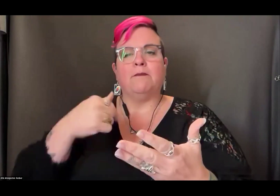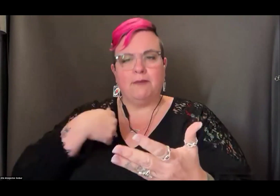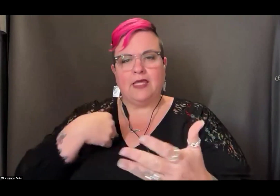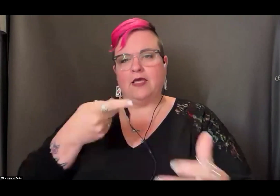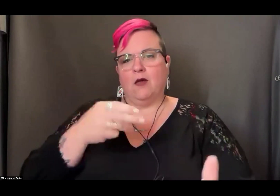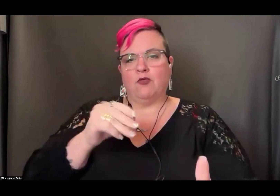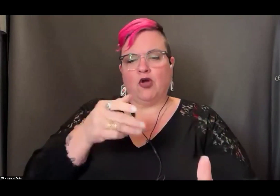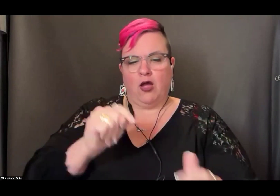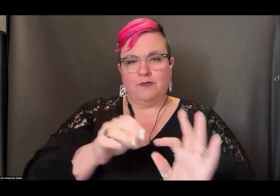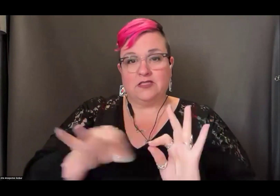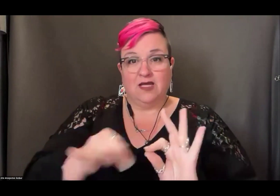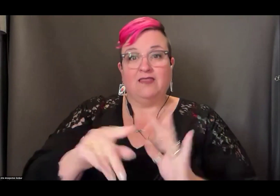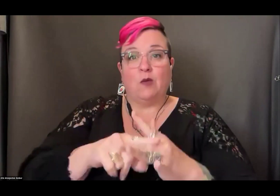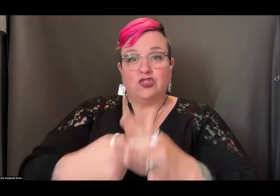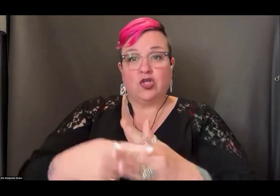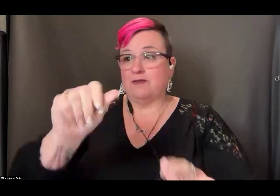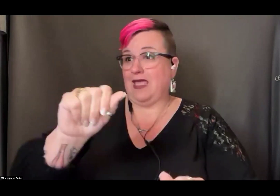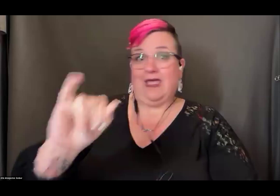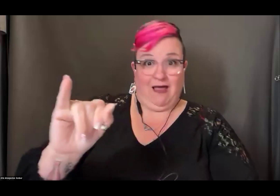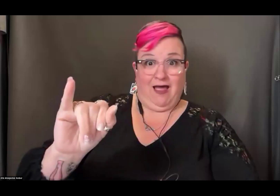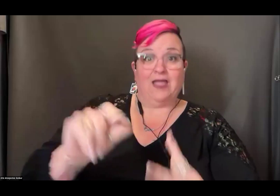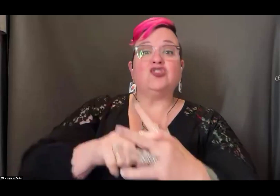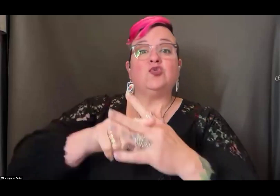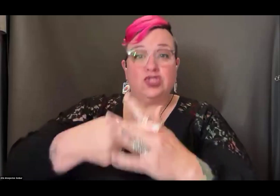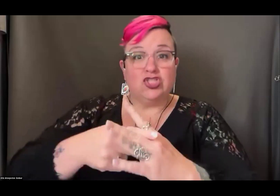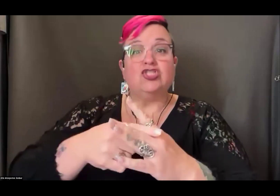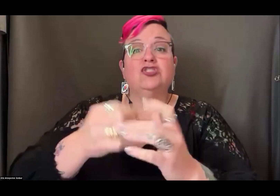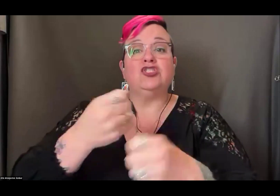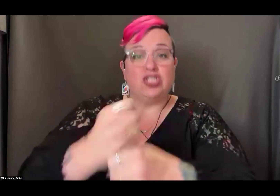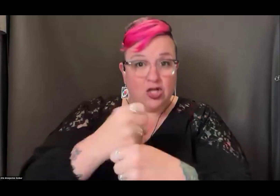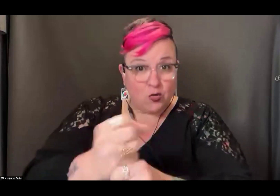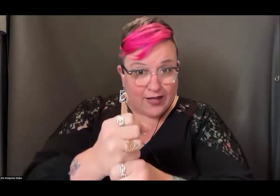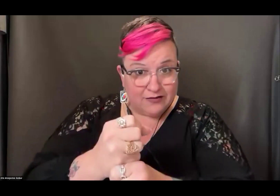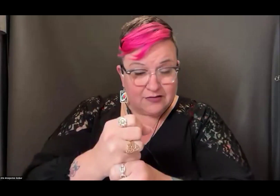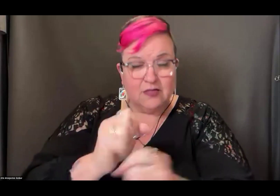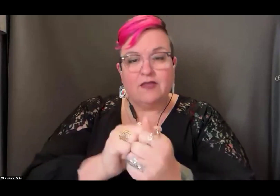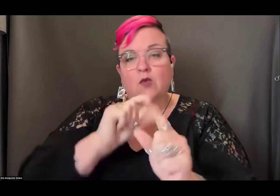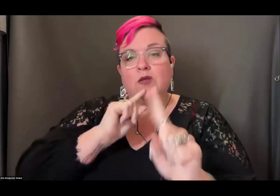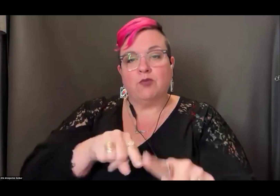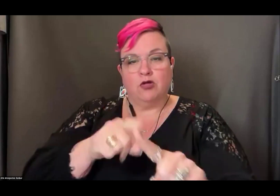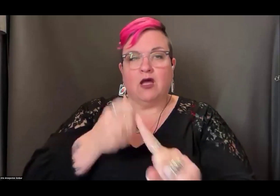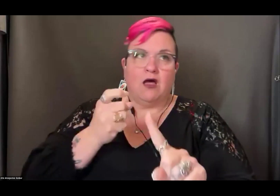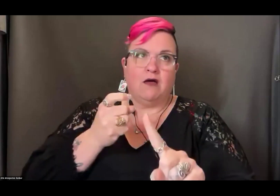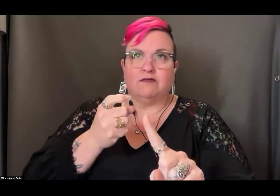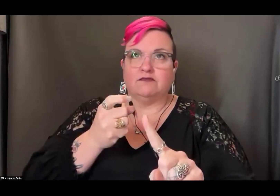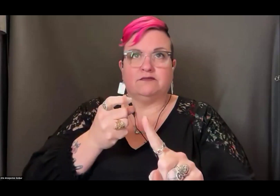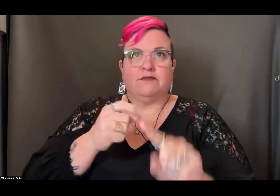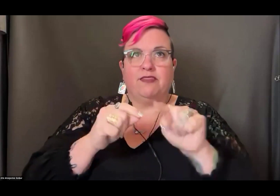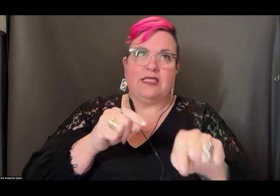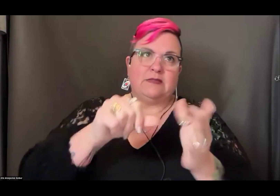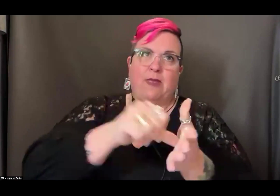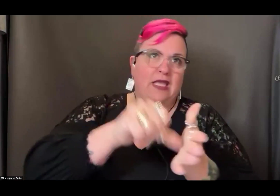generate or cause the AI to generate um, a report of X amount of